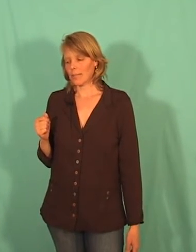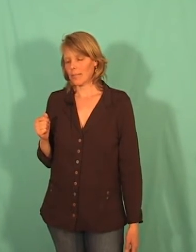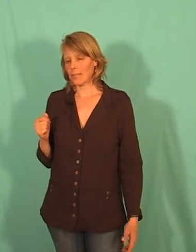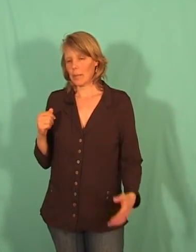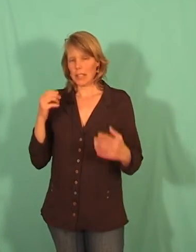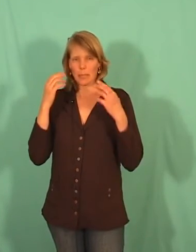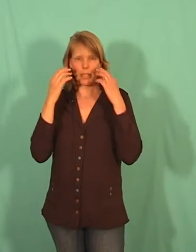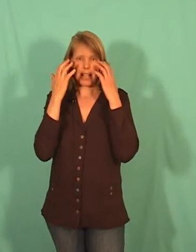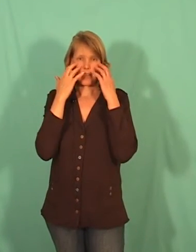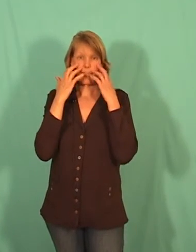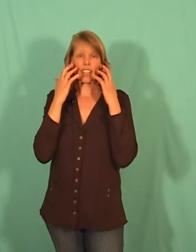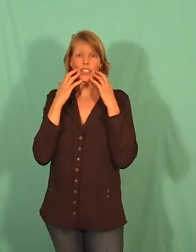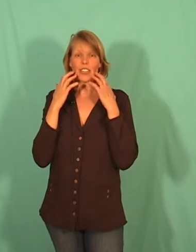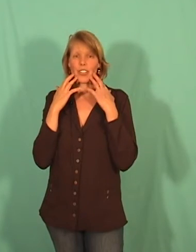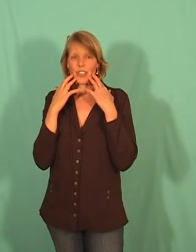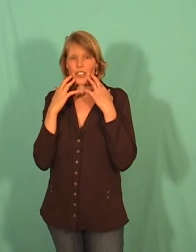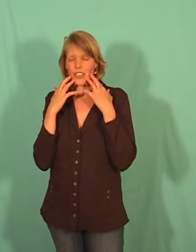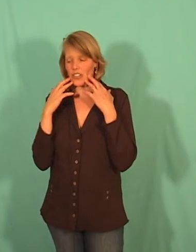Maybe someone has freckles.